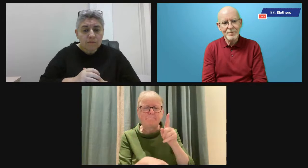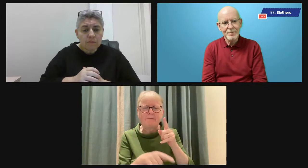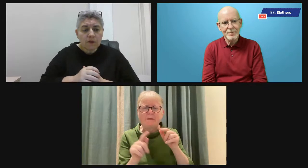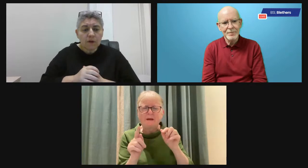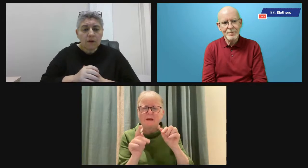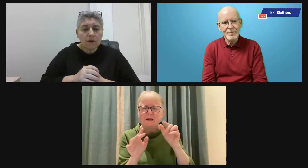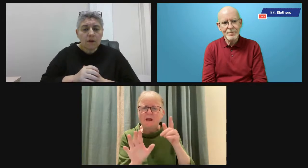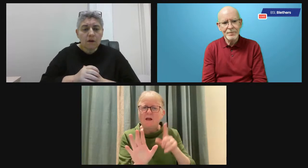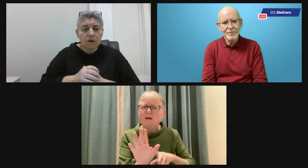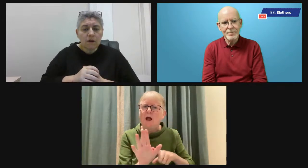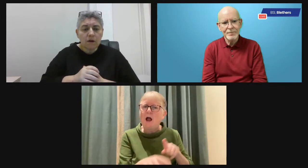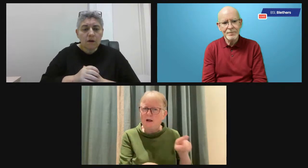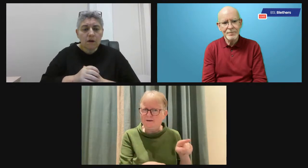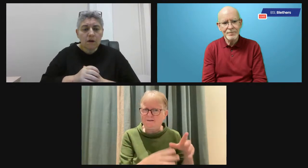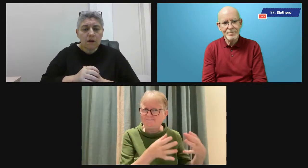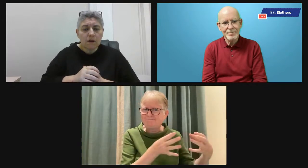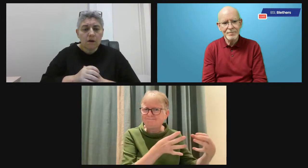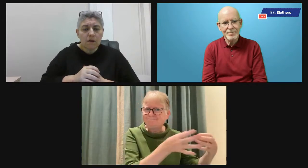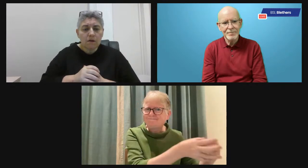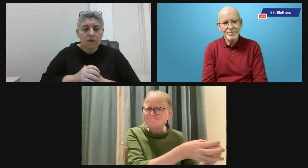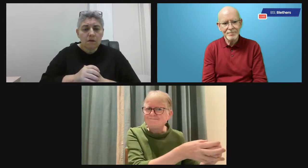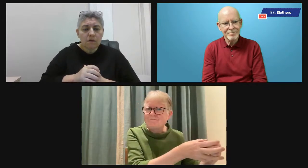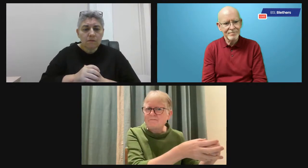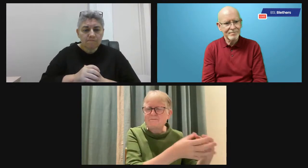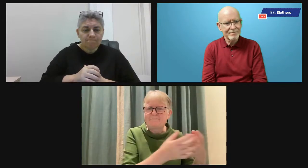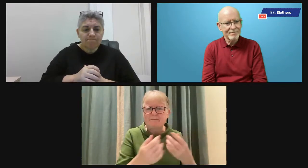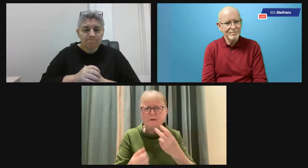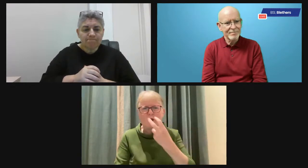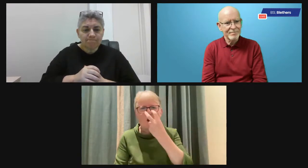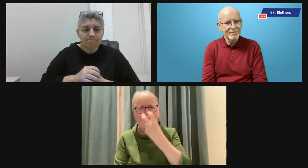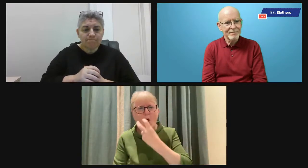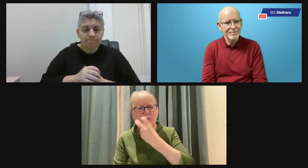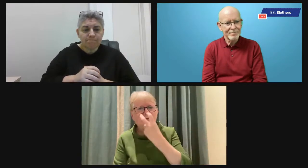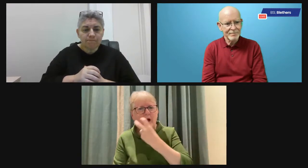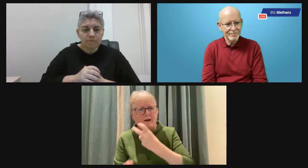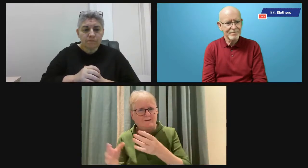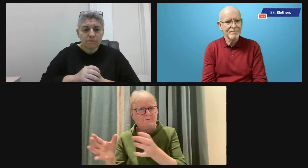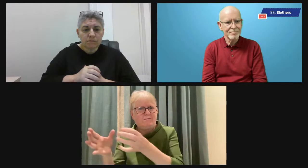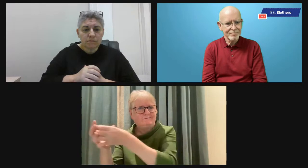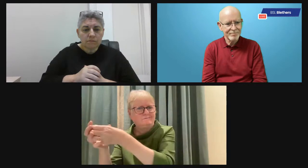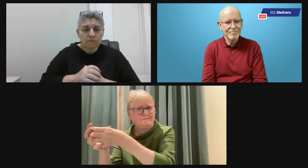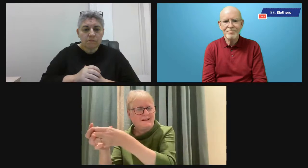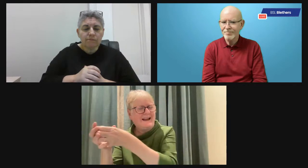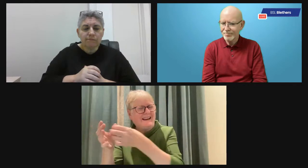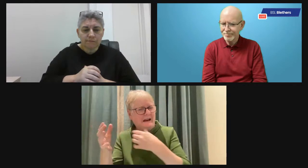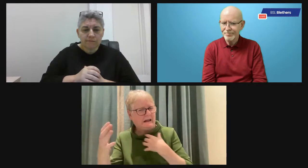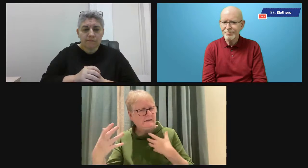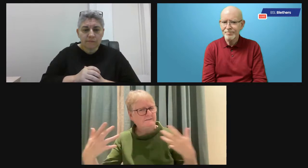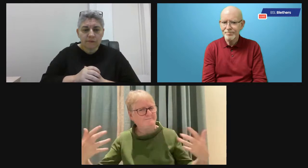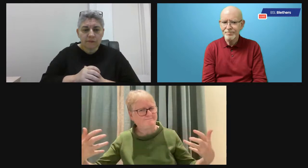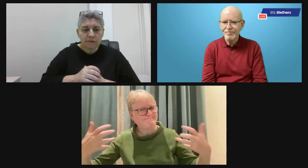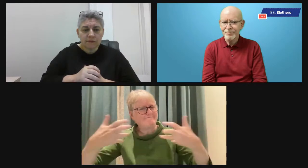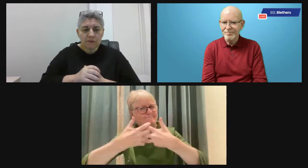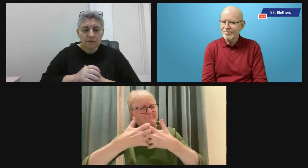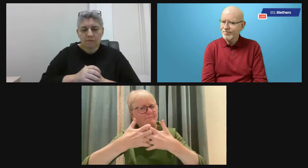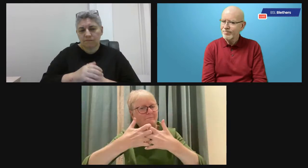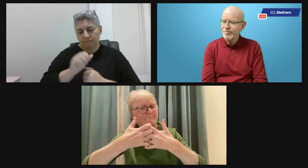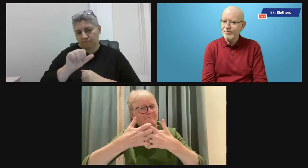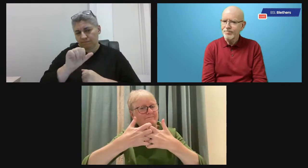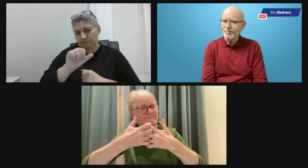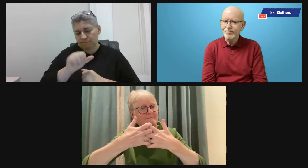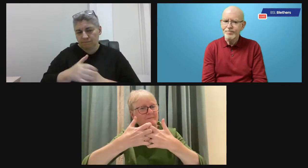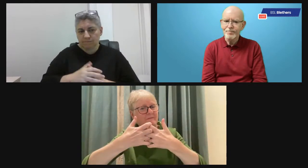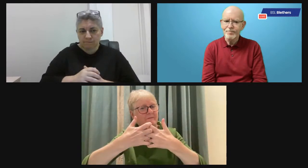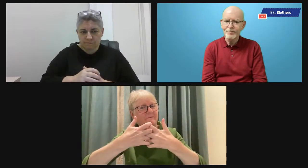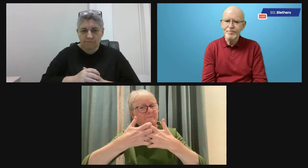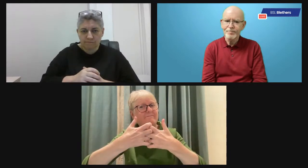it is something we're thinking about, but there's something else that I'd like to add actually. I think you got younger people on one hand